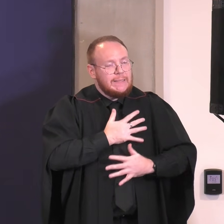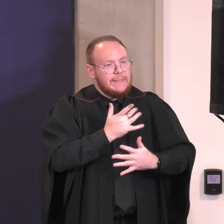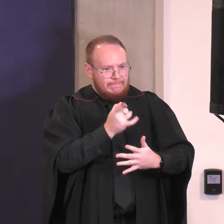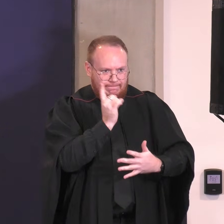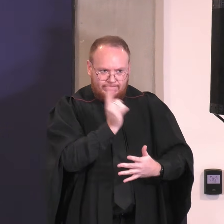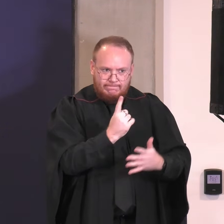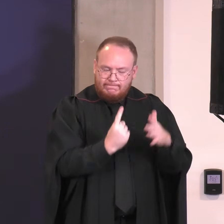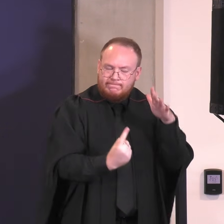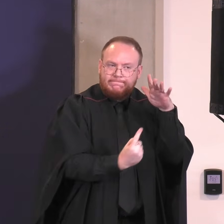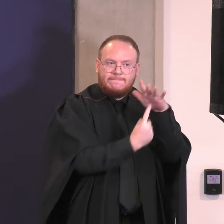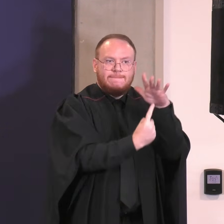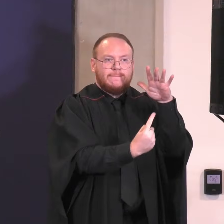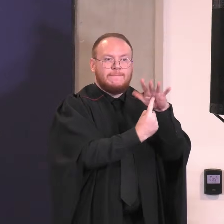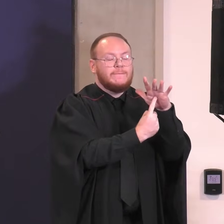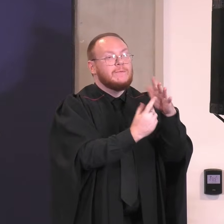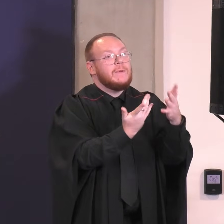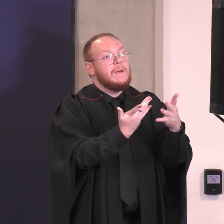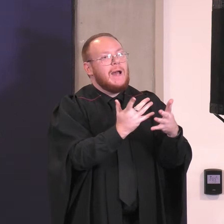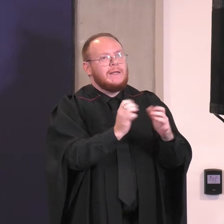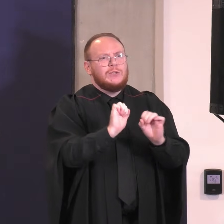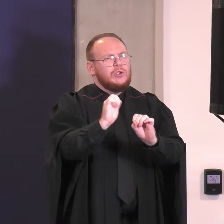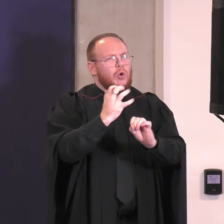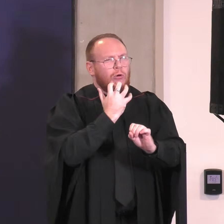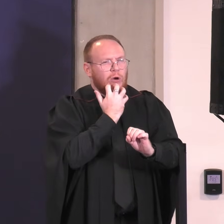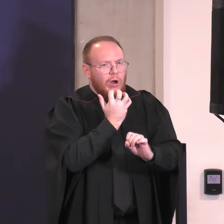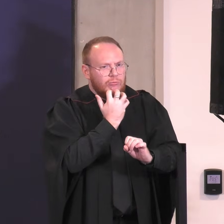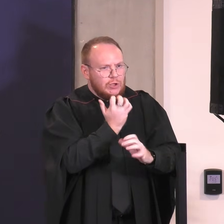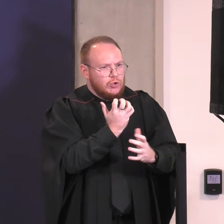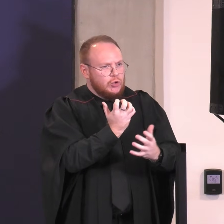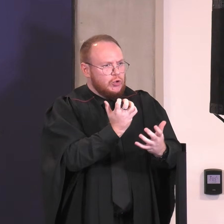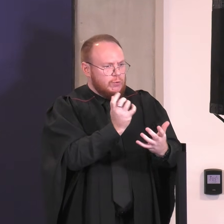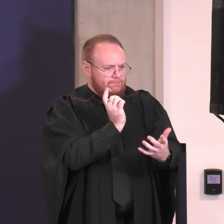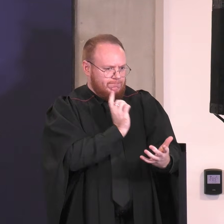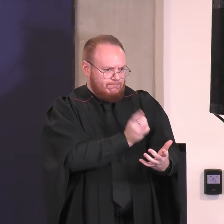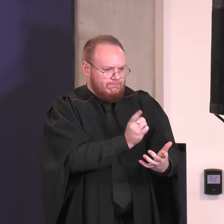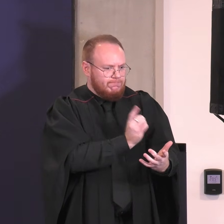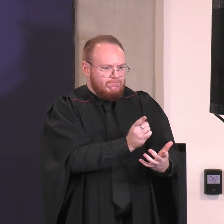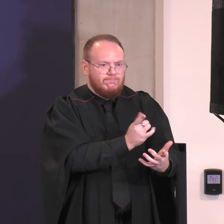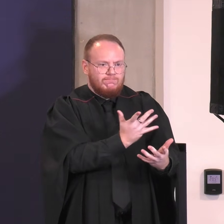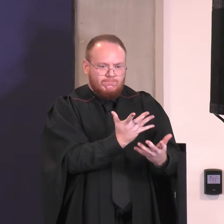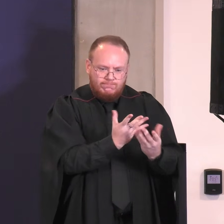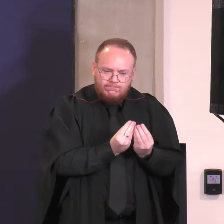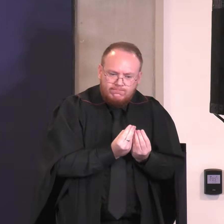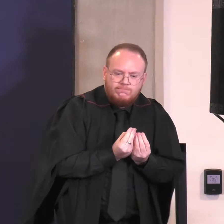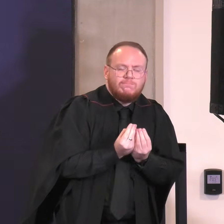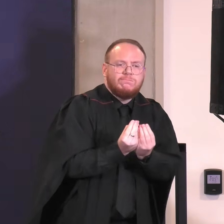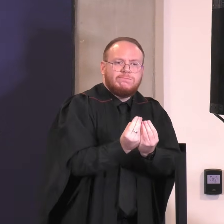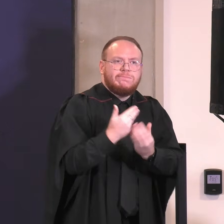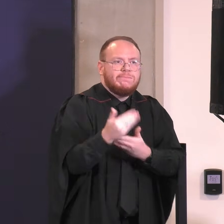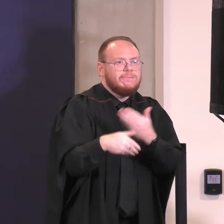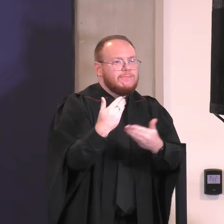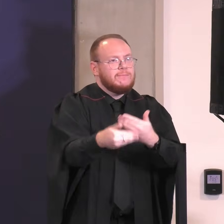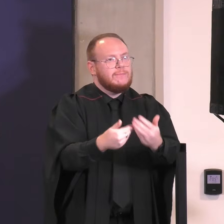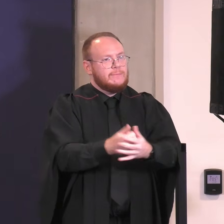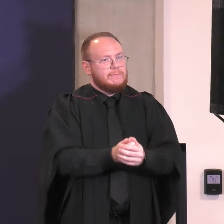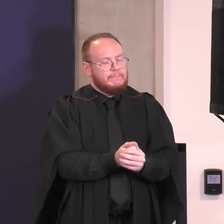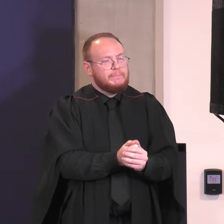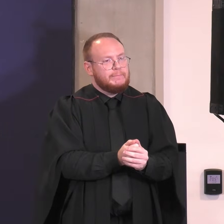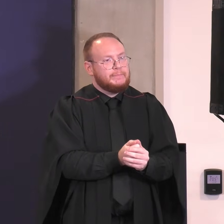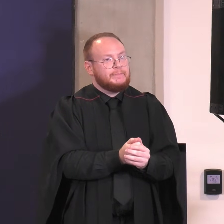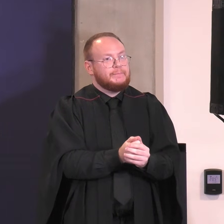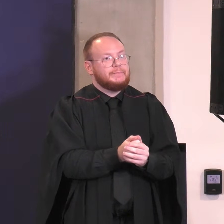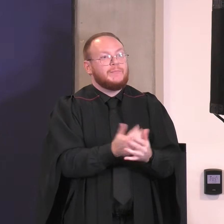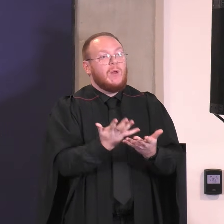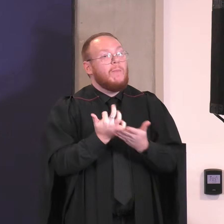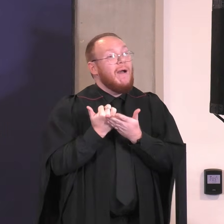matter. And your courage, whether this is quiet or loud, will be the thing that always carries you forward. My advice to you, and